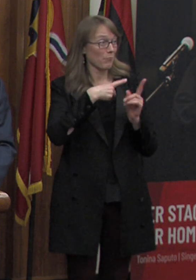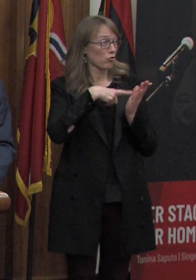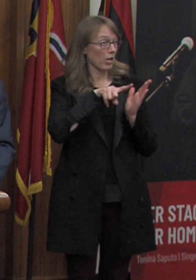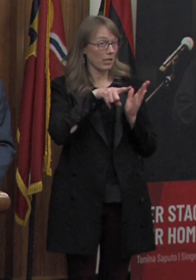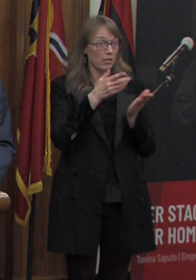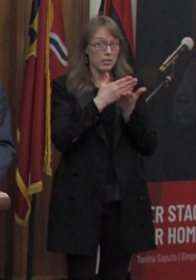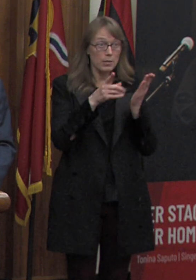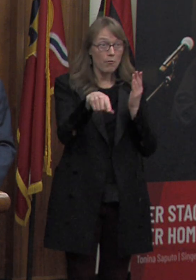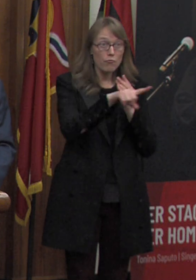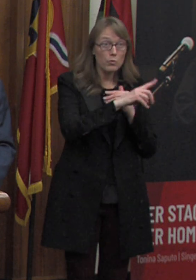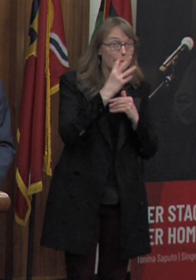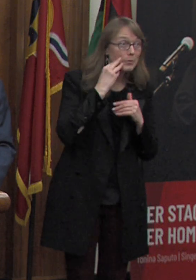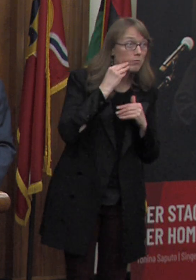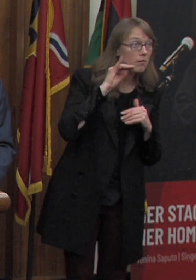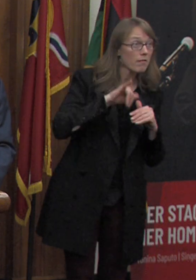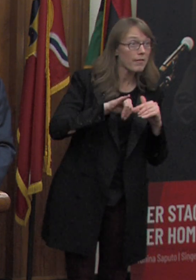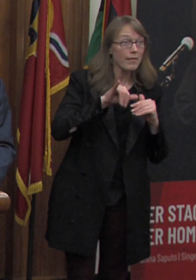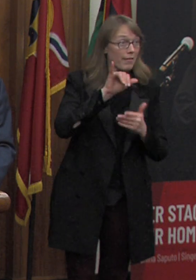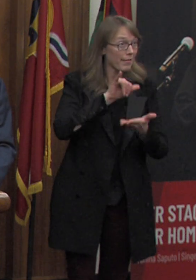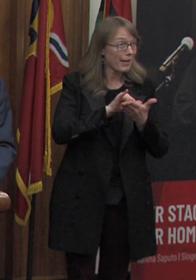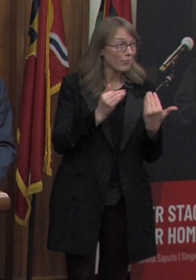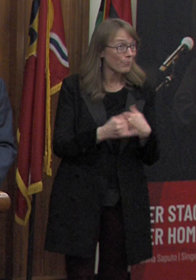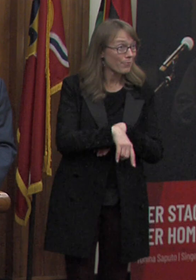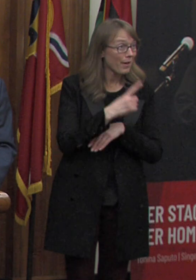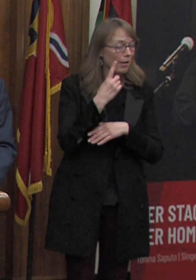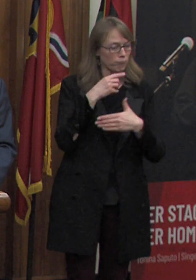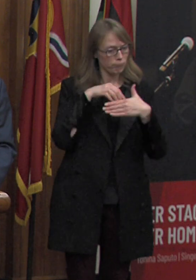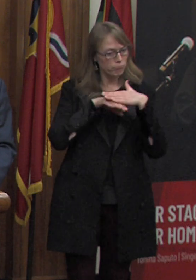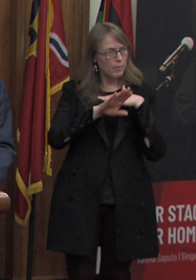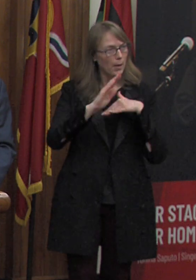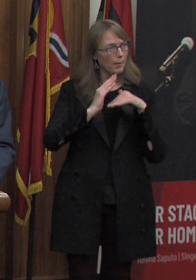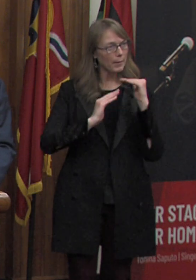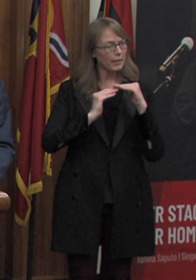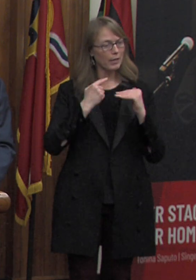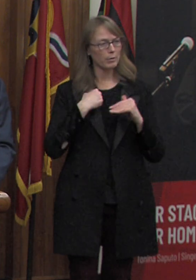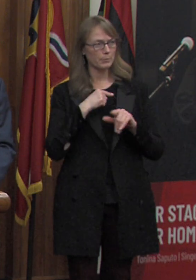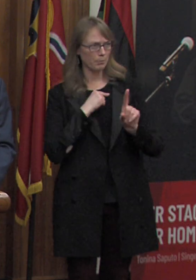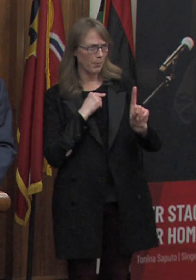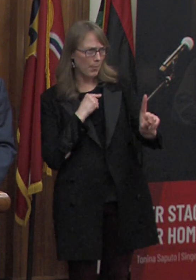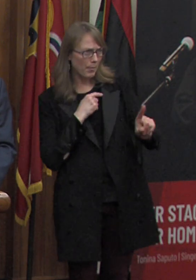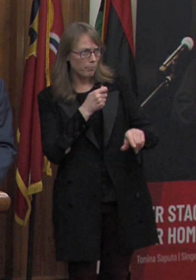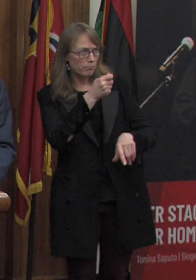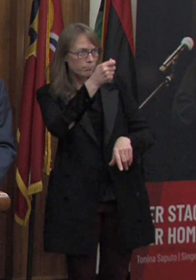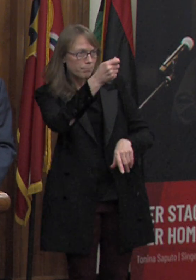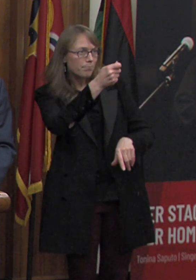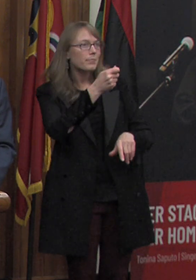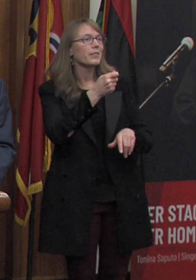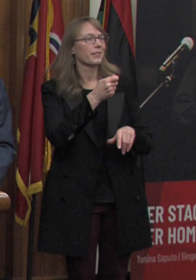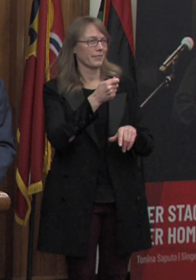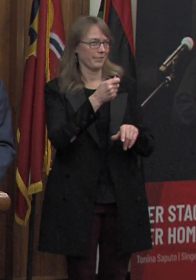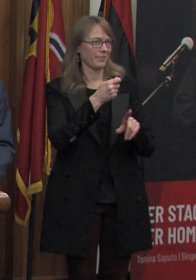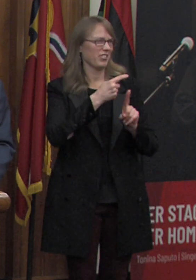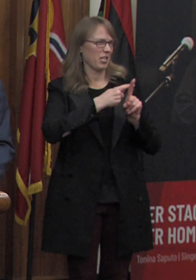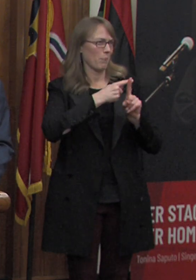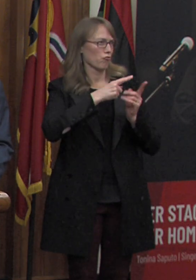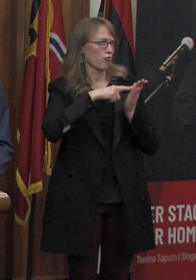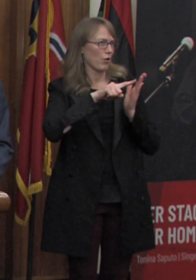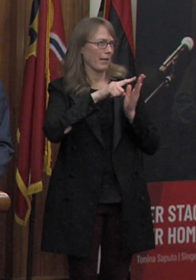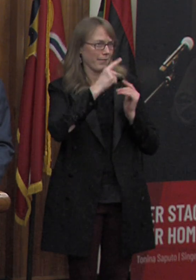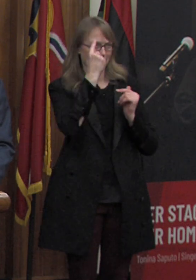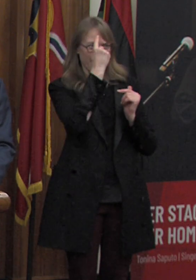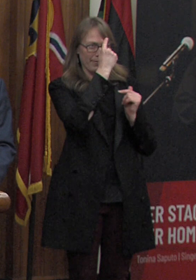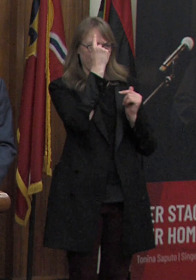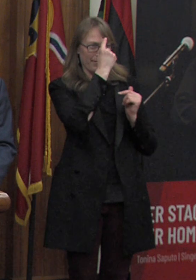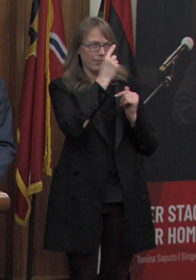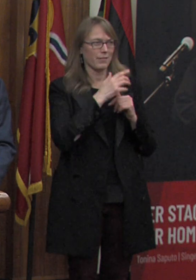who enters City Hall beginning tomorrow with these thermometers that read the your temperature based on